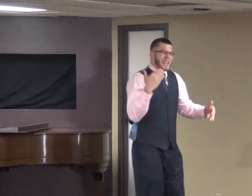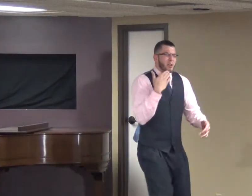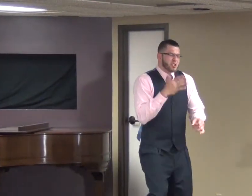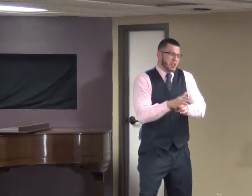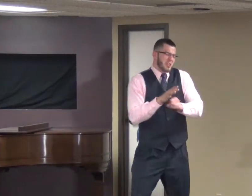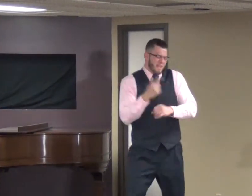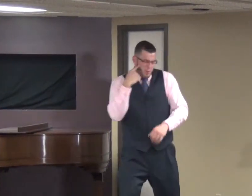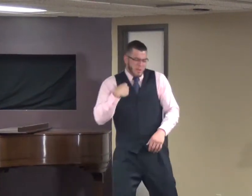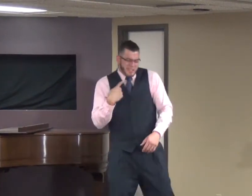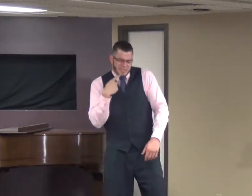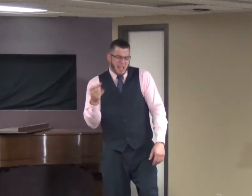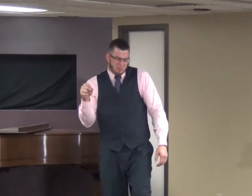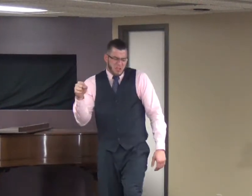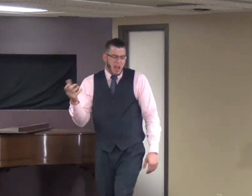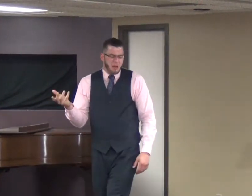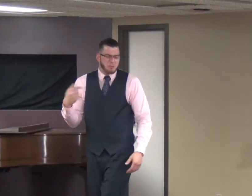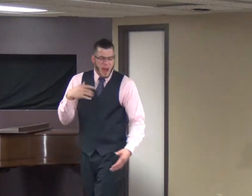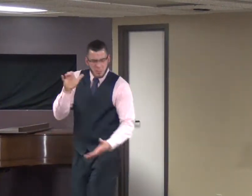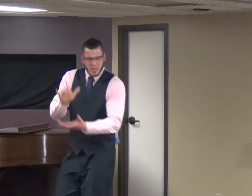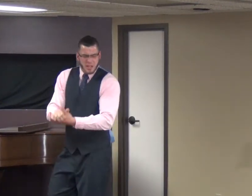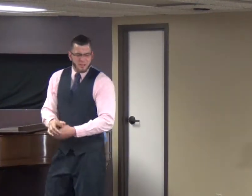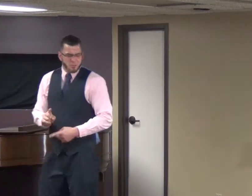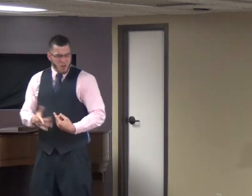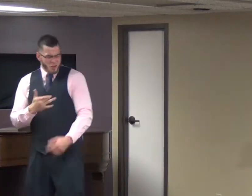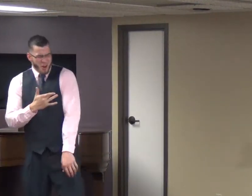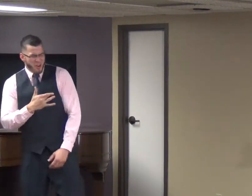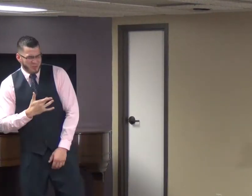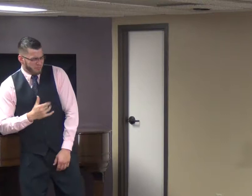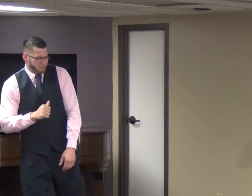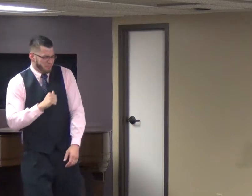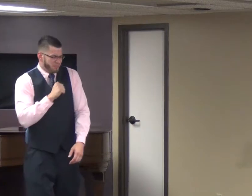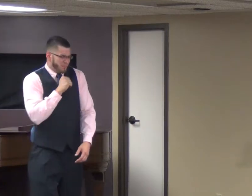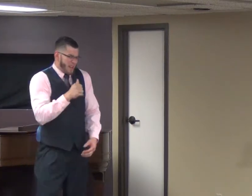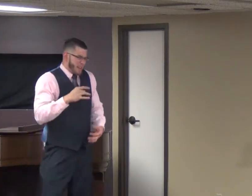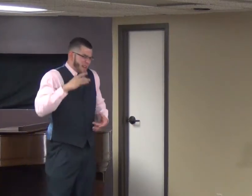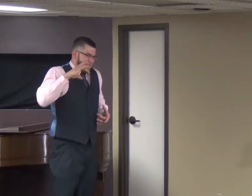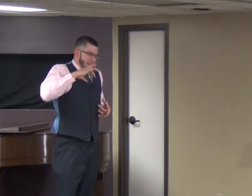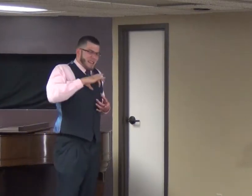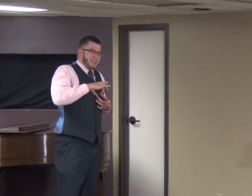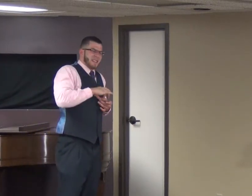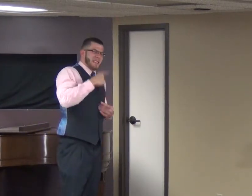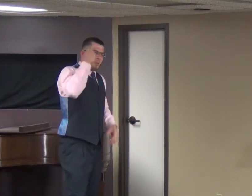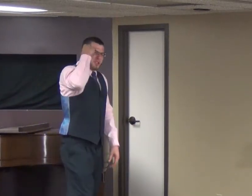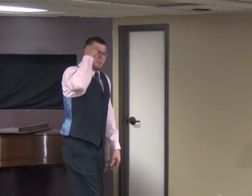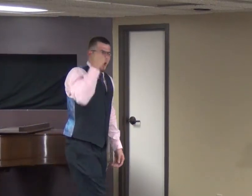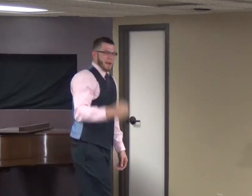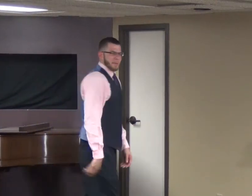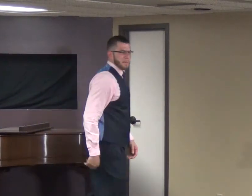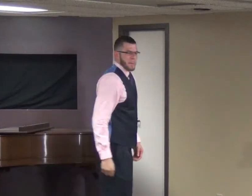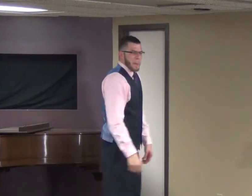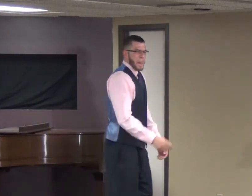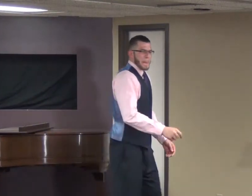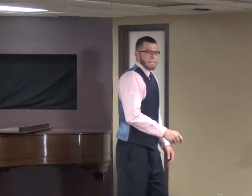Sounds good enough for me to say, yeah, I believe, but your heart doesn't link with your mind.